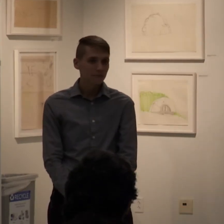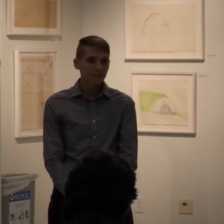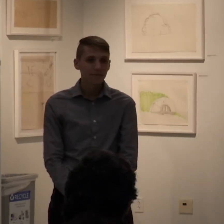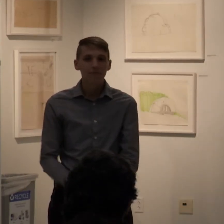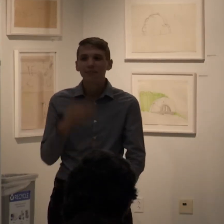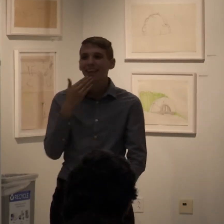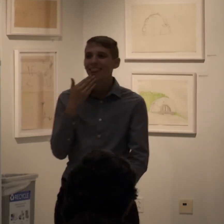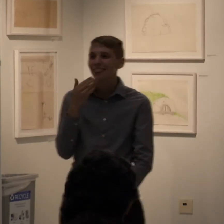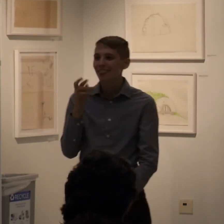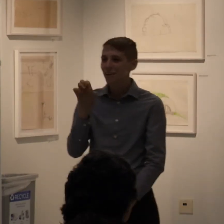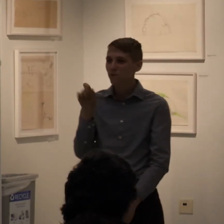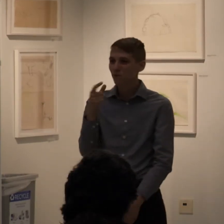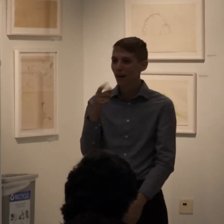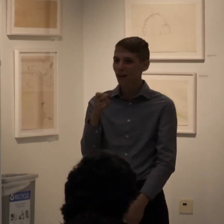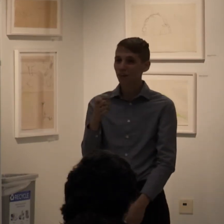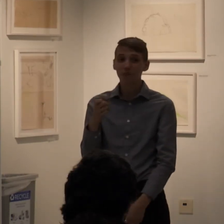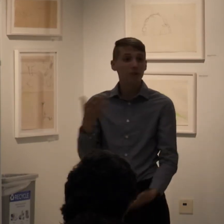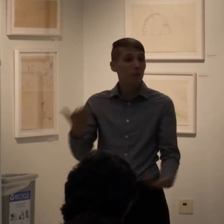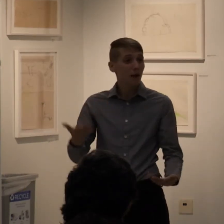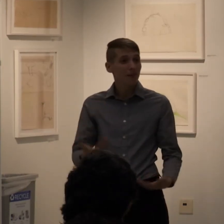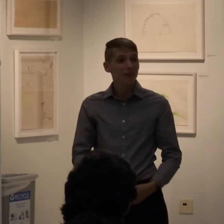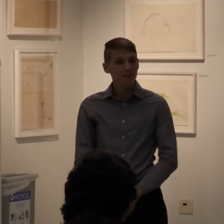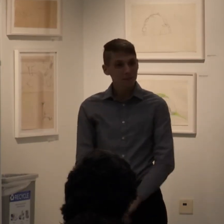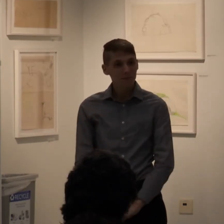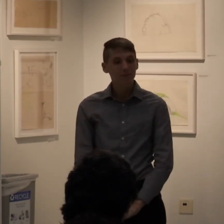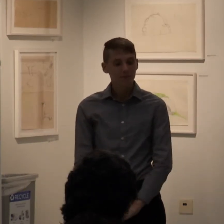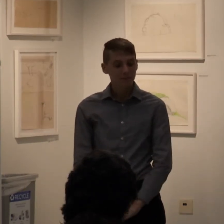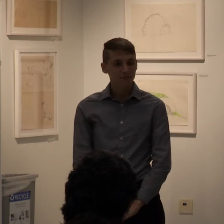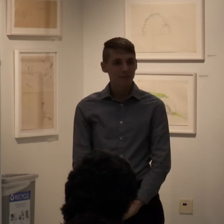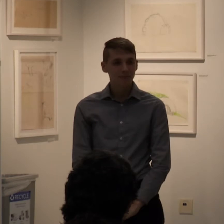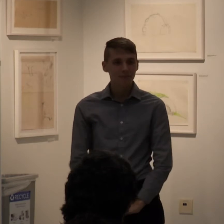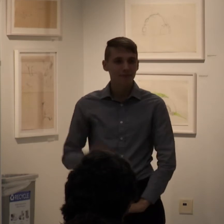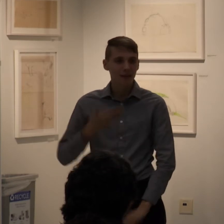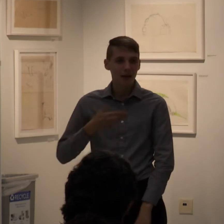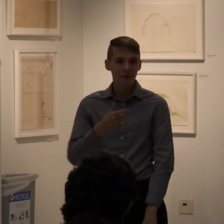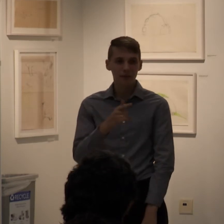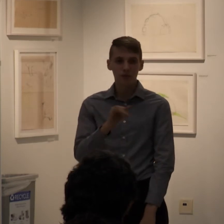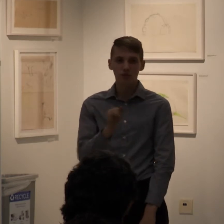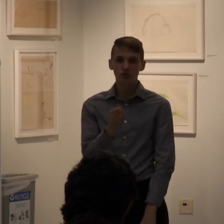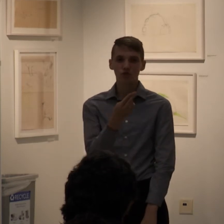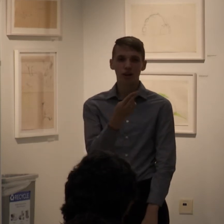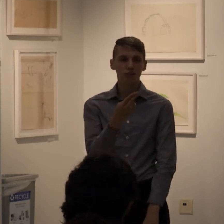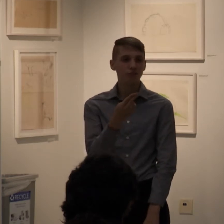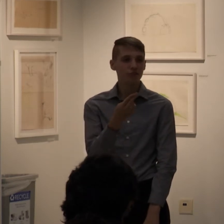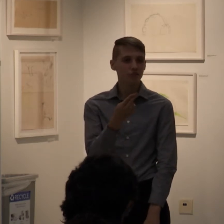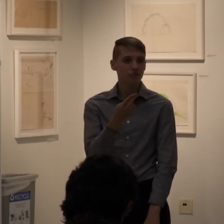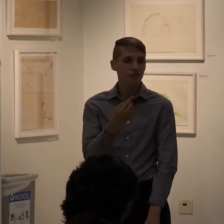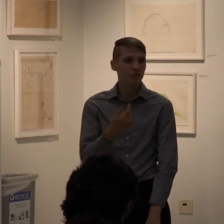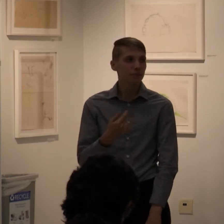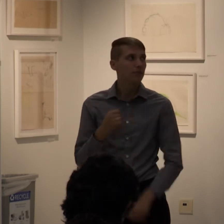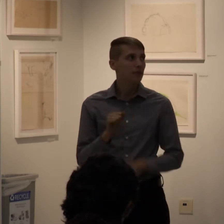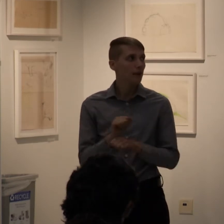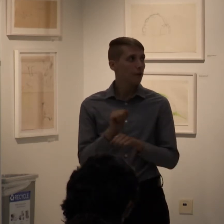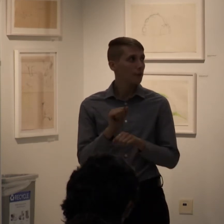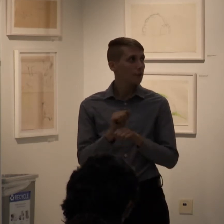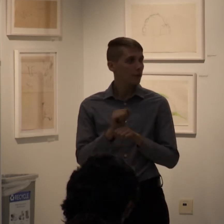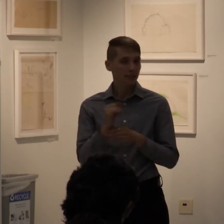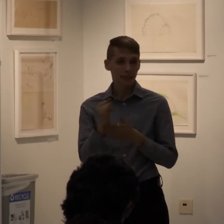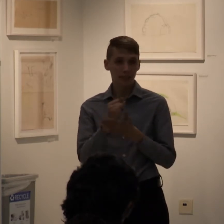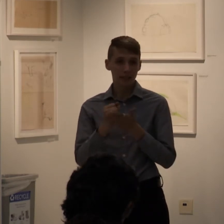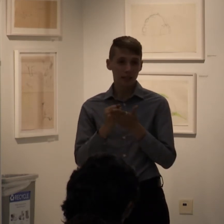Thank you, Roger, and welcome everyone. I'm Josh Owen, Chair of the Industrial Design Program, for those of you who don't know